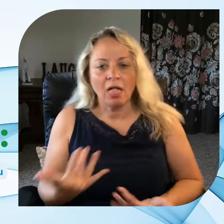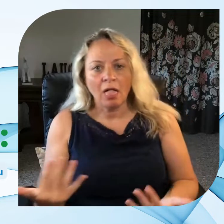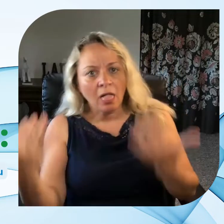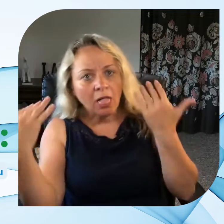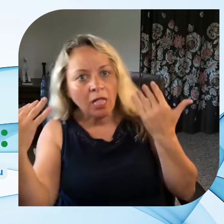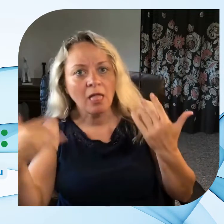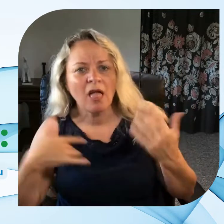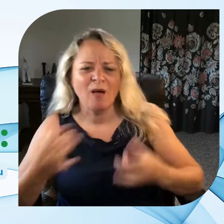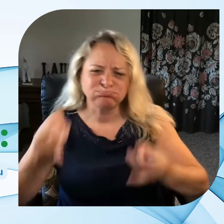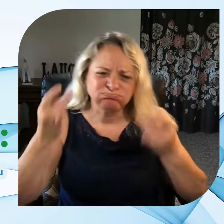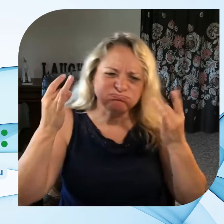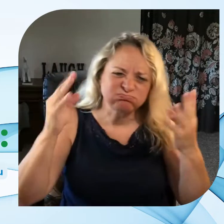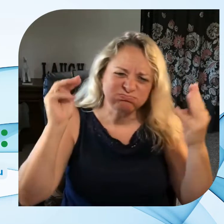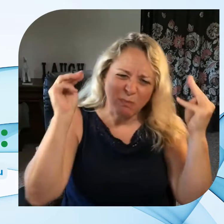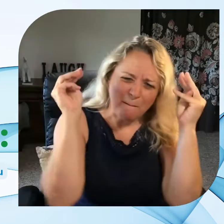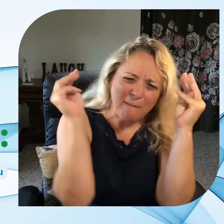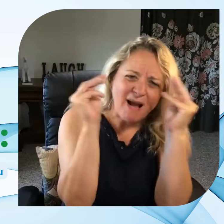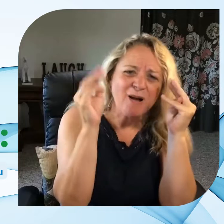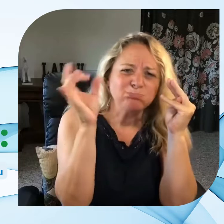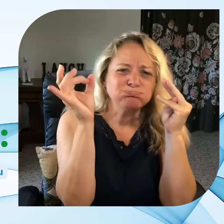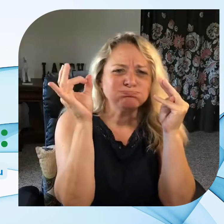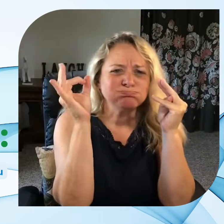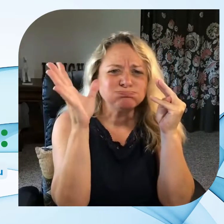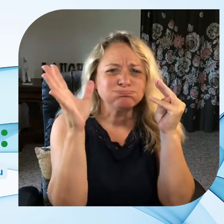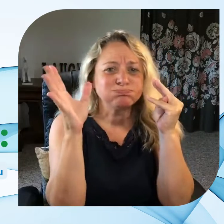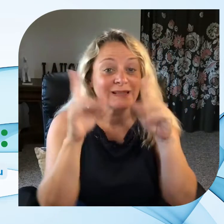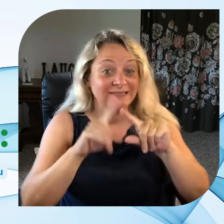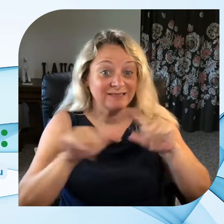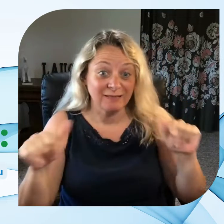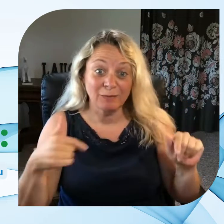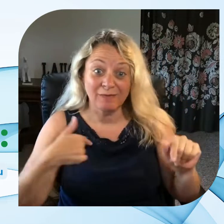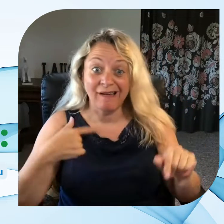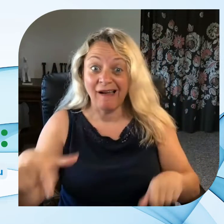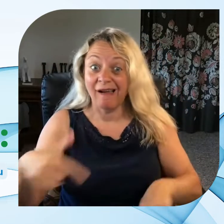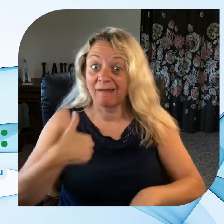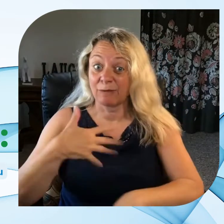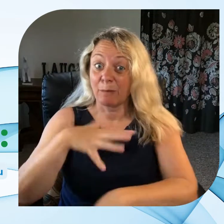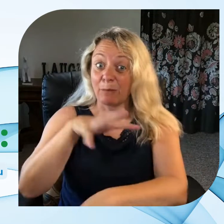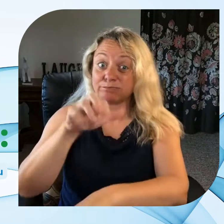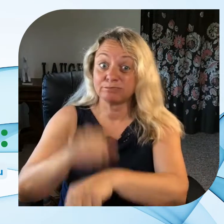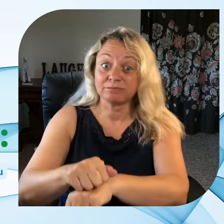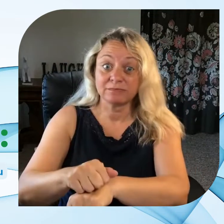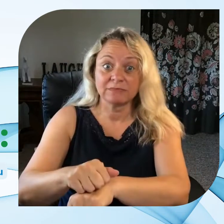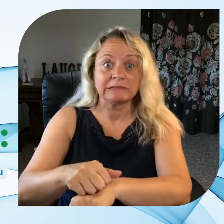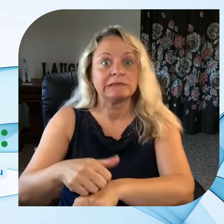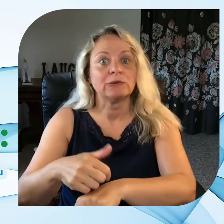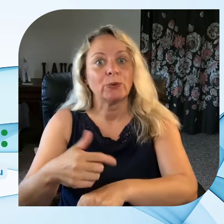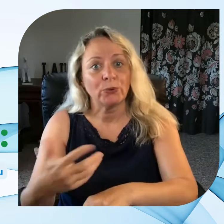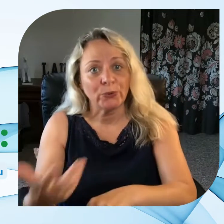same time, I had an appointment that I had committed to.